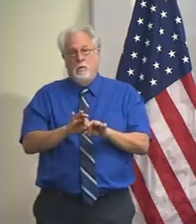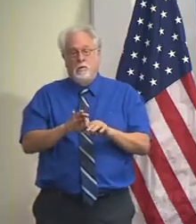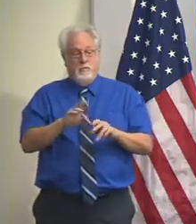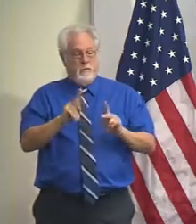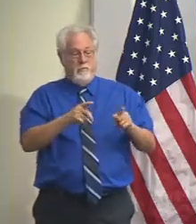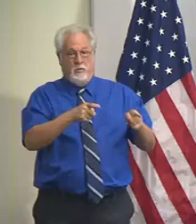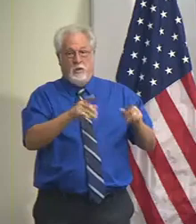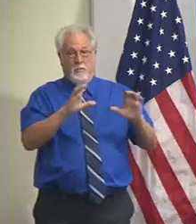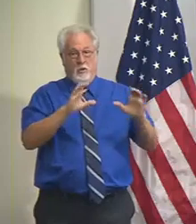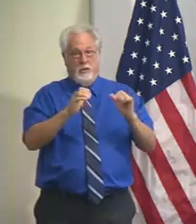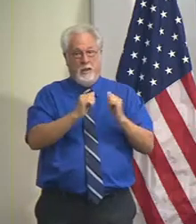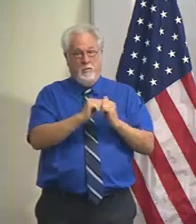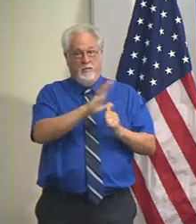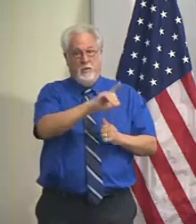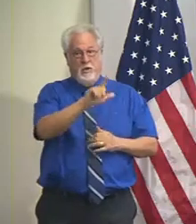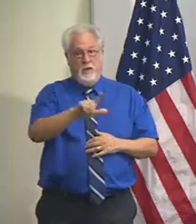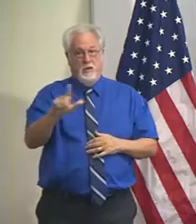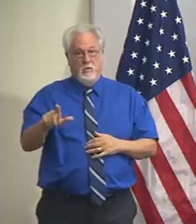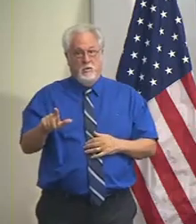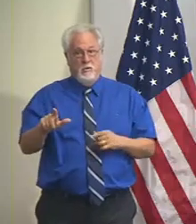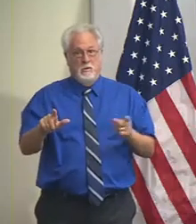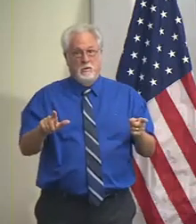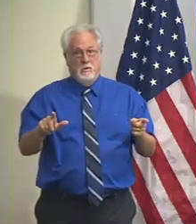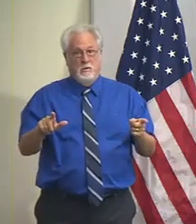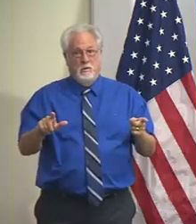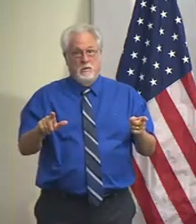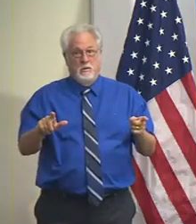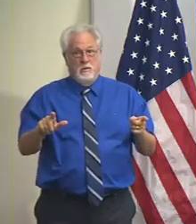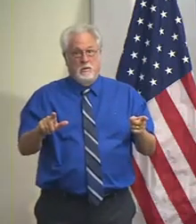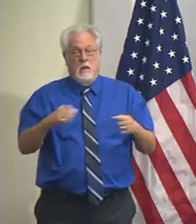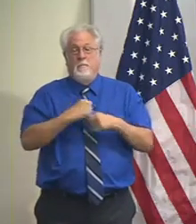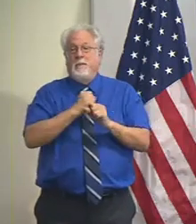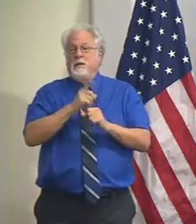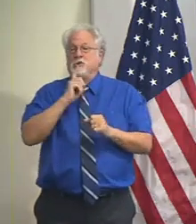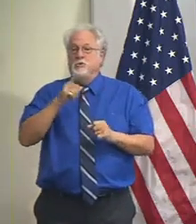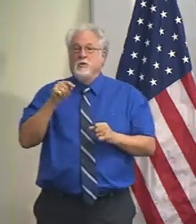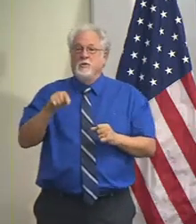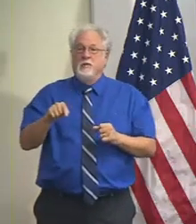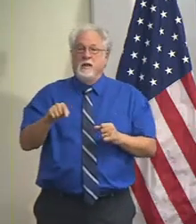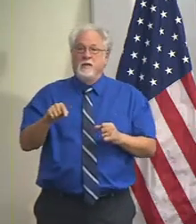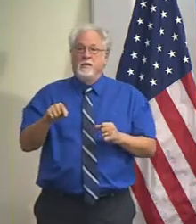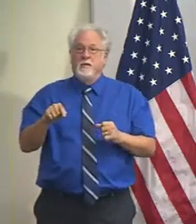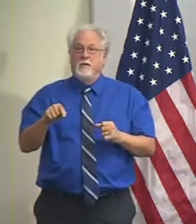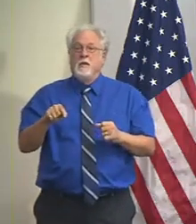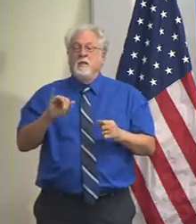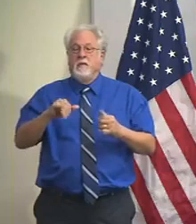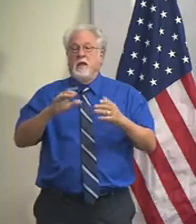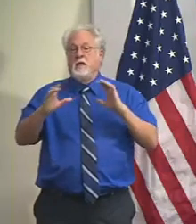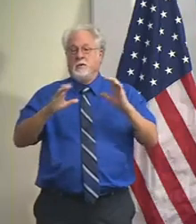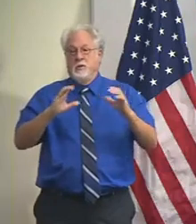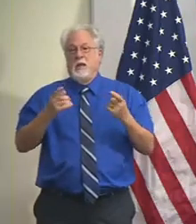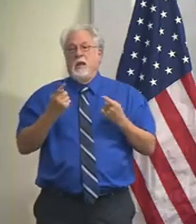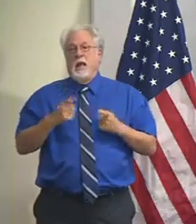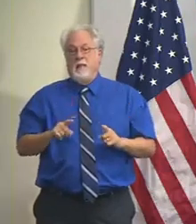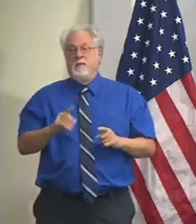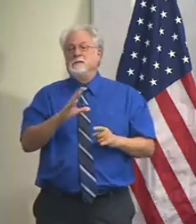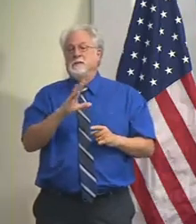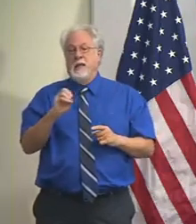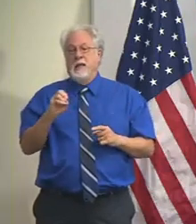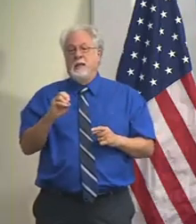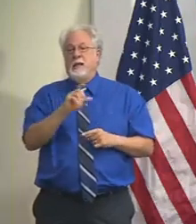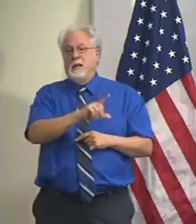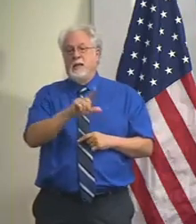tenants communicate with their landlords to make sure that communication happens and